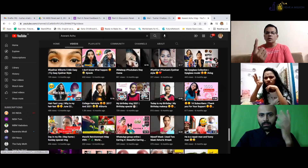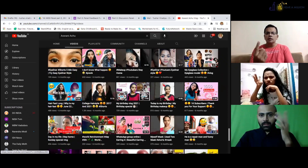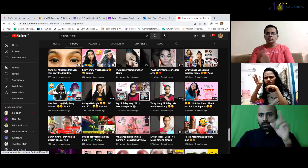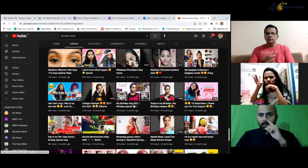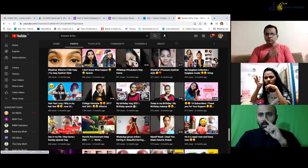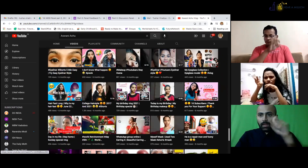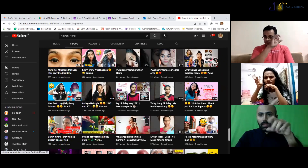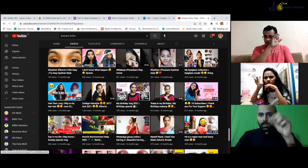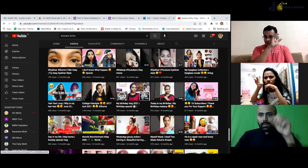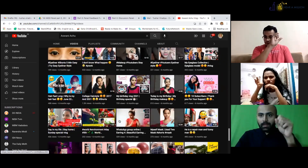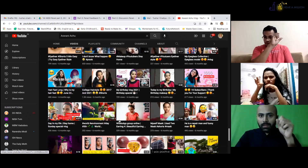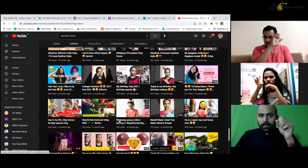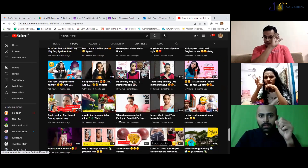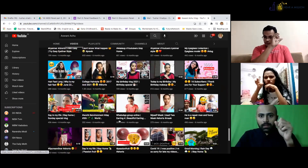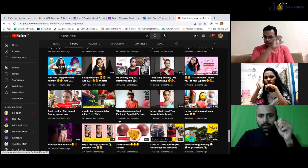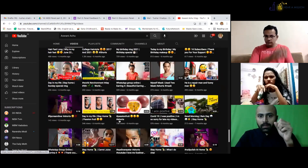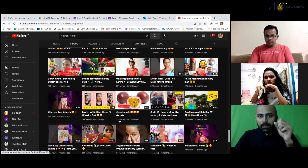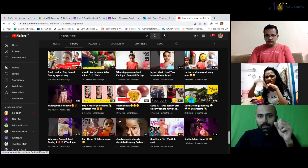Which one you want to